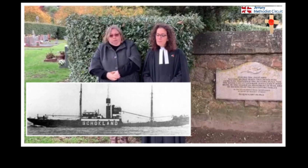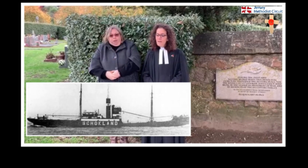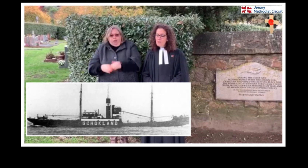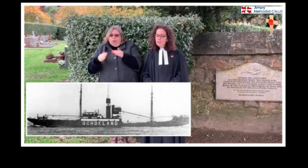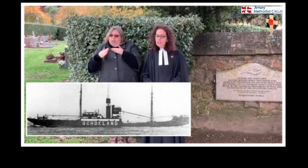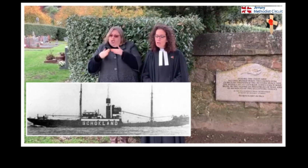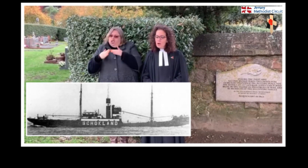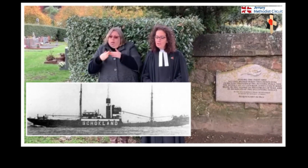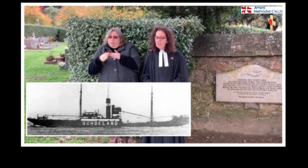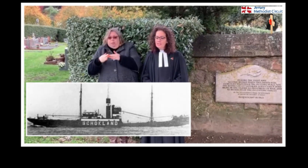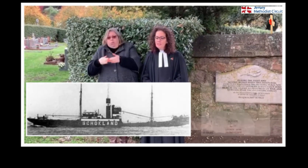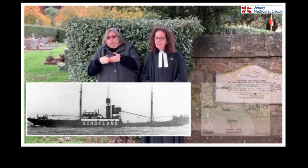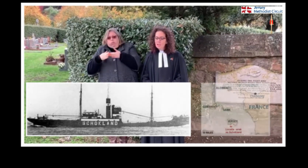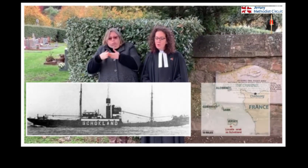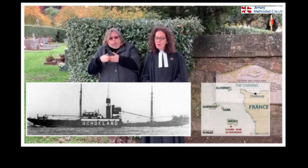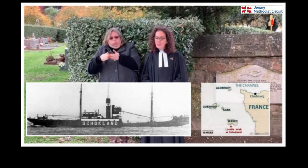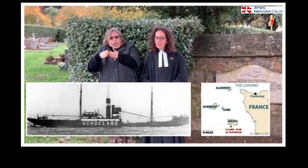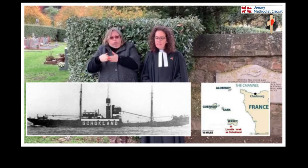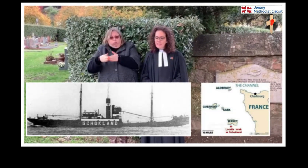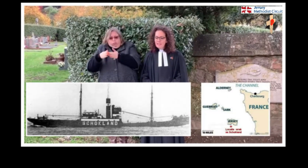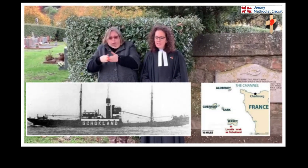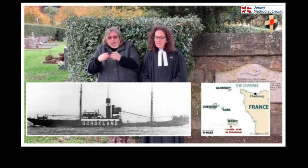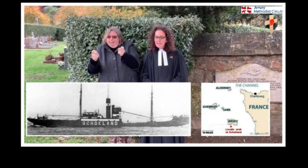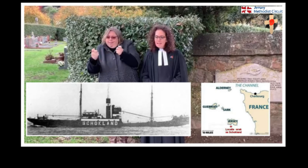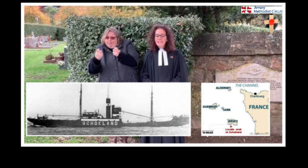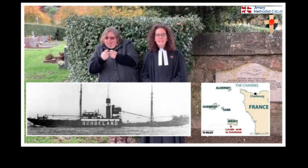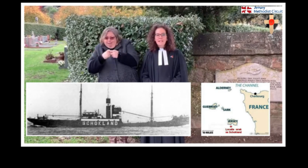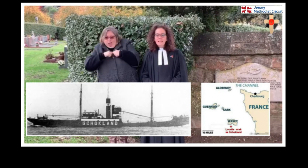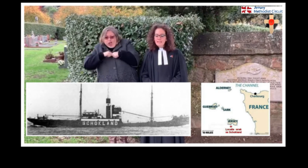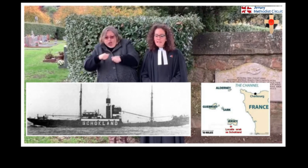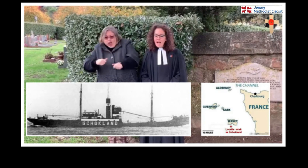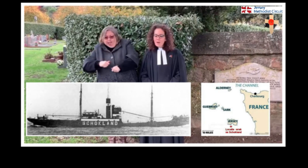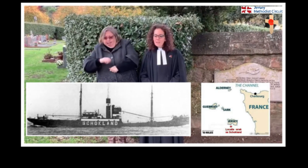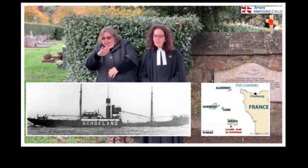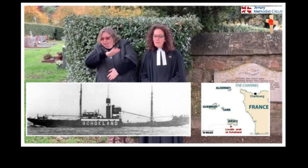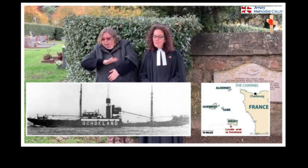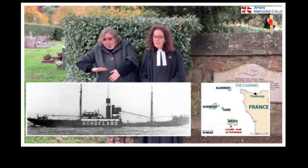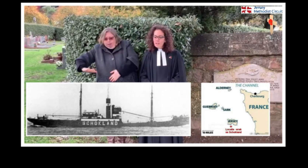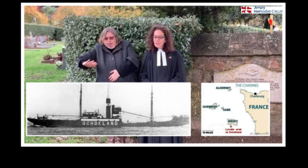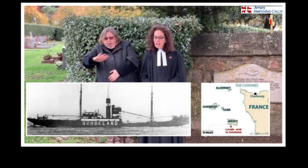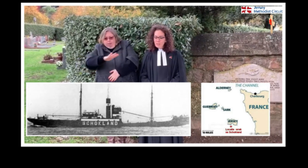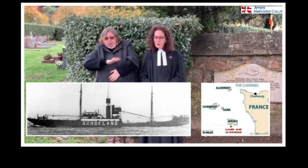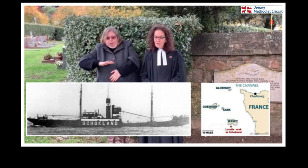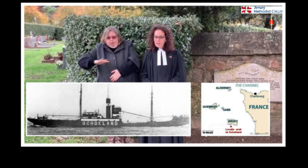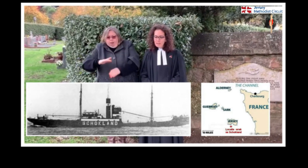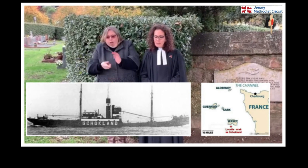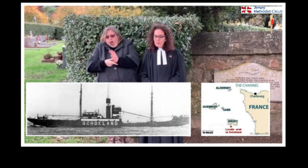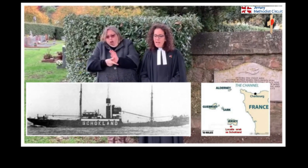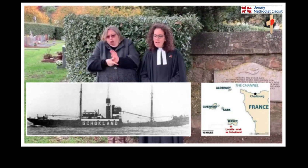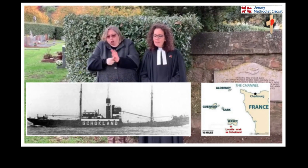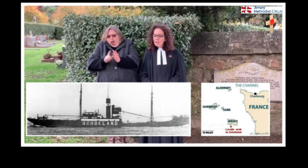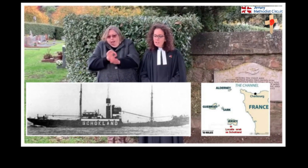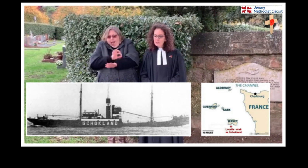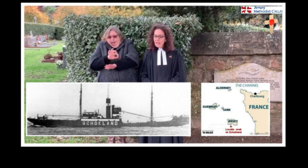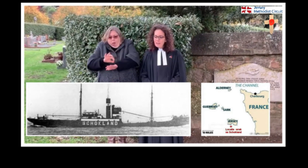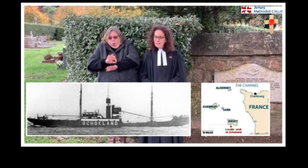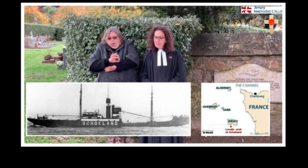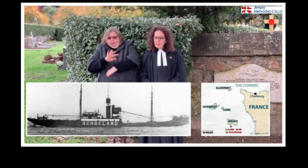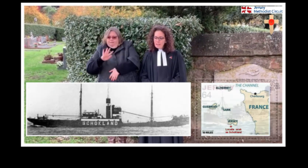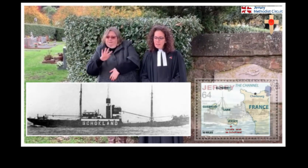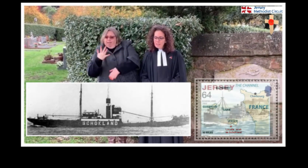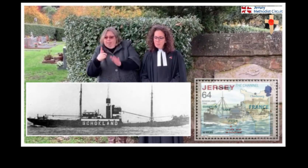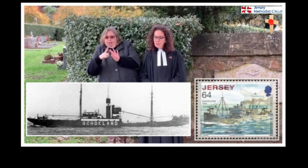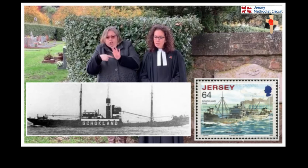The ship foundered close to the southern shore of Jersey, and in the early hours of the 5th of January, with heavy loss of